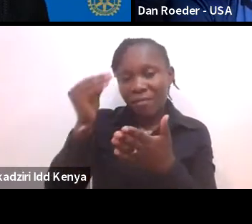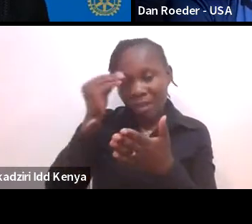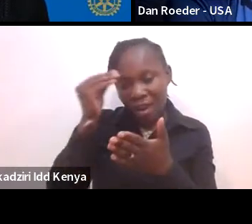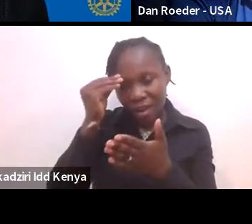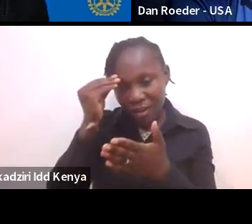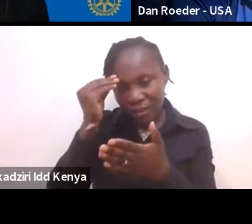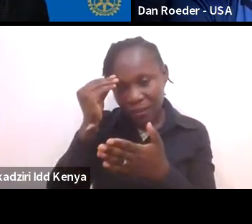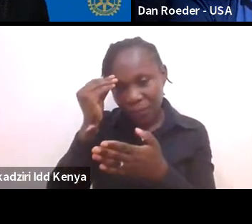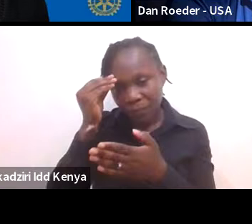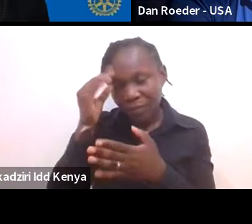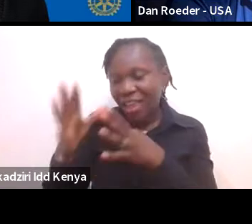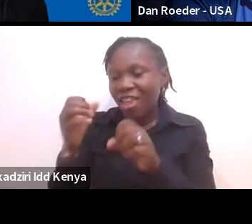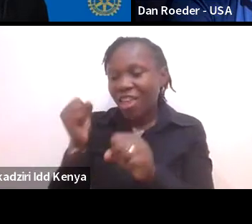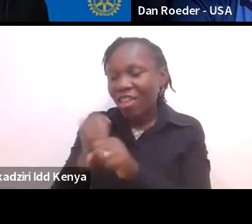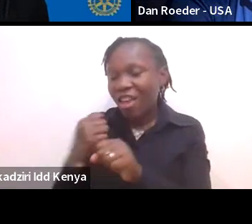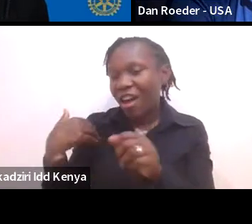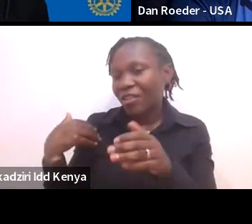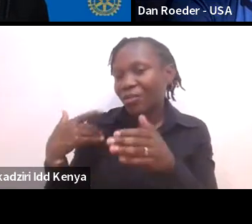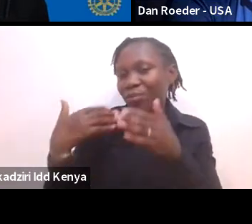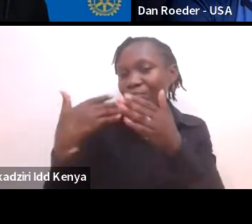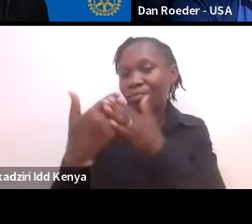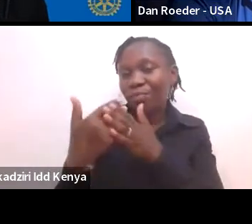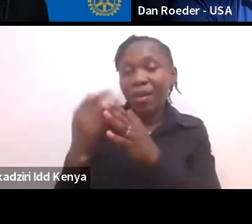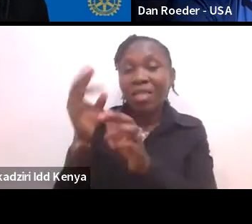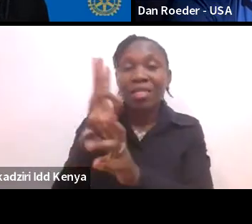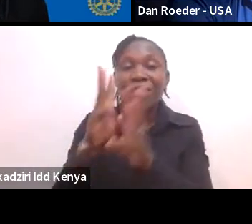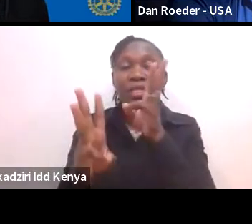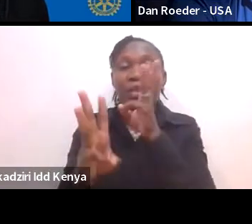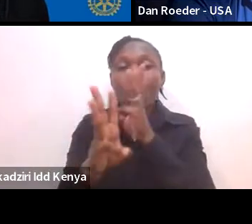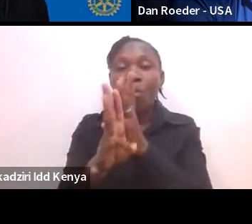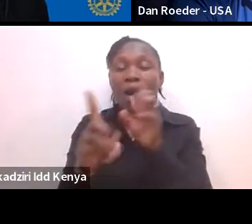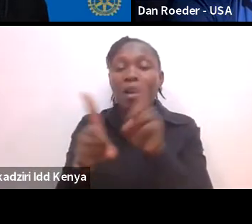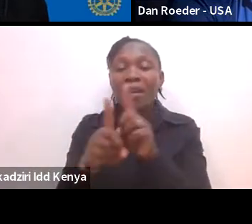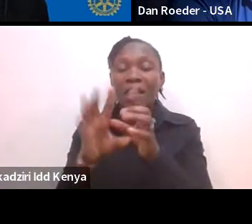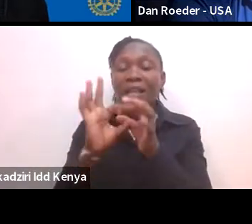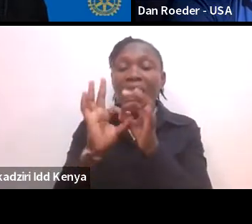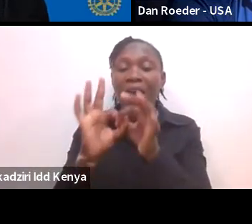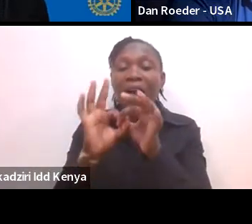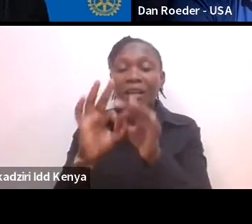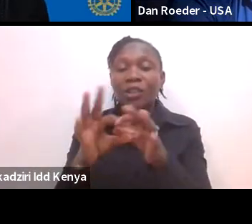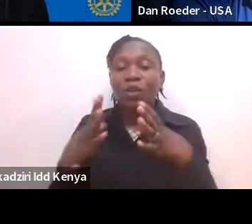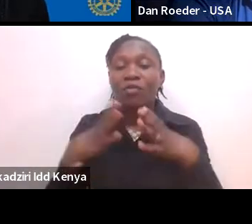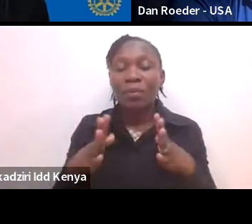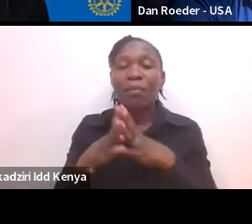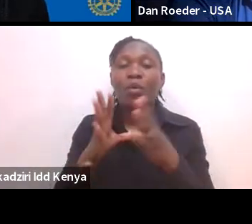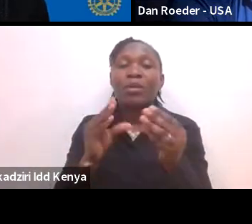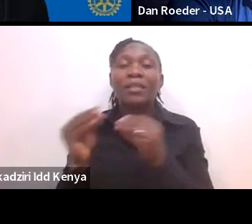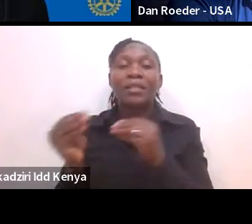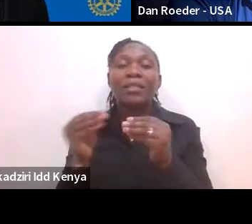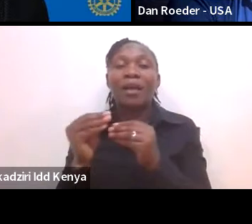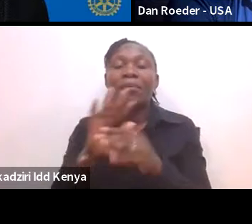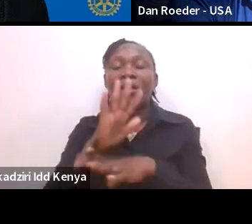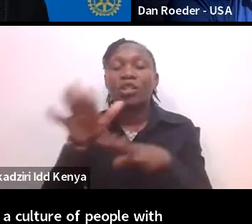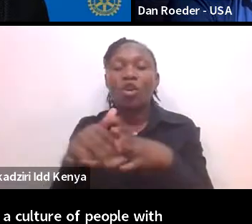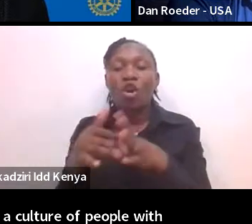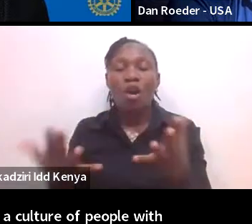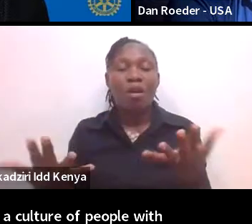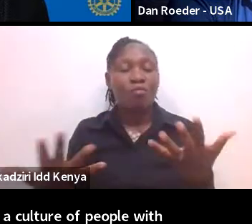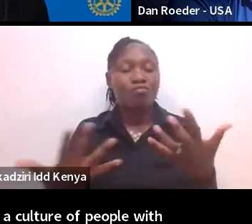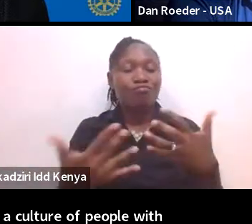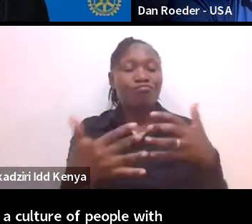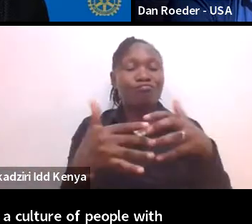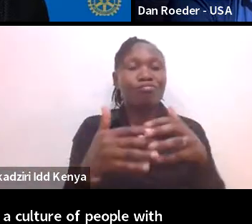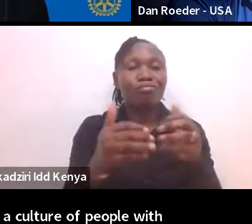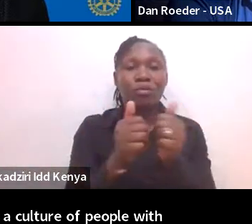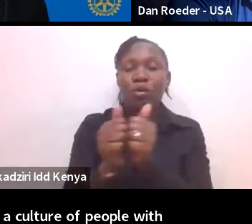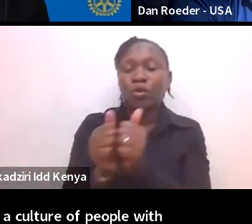and years across the globe as a culture of people with disabilities and coming together globally to say